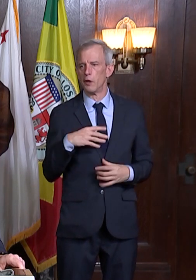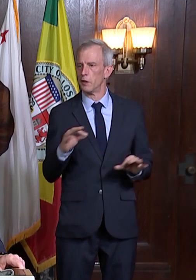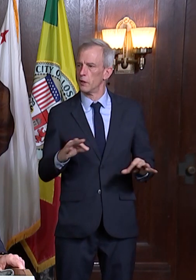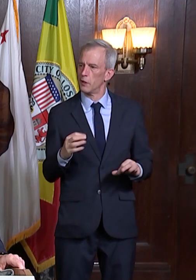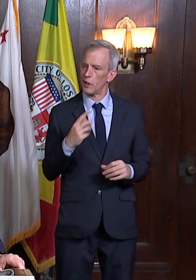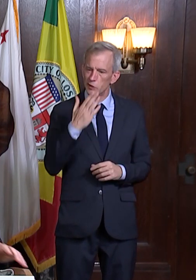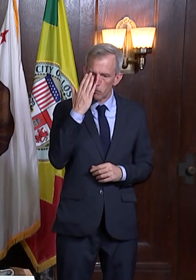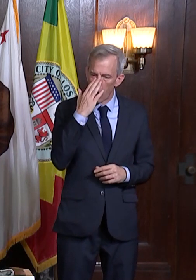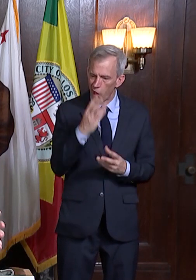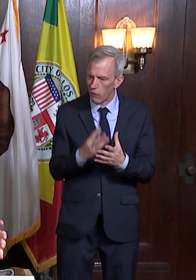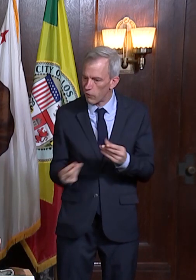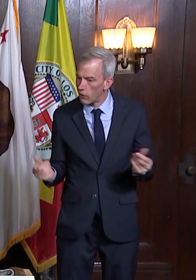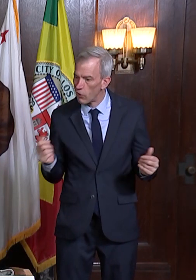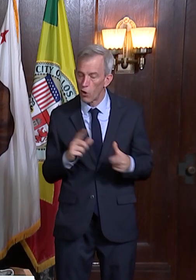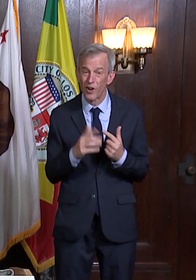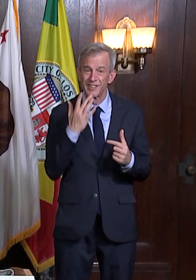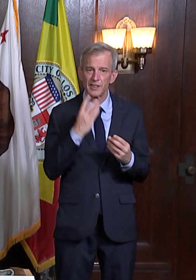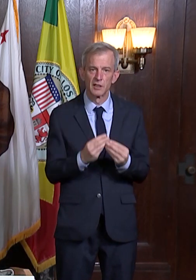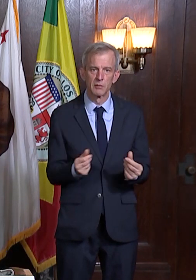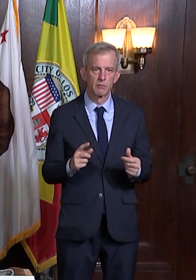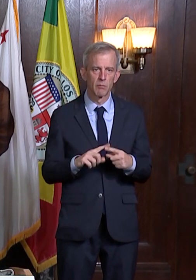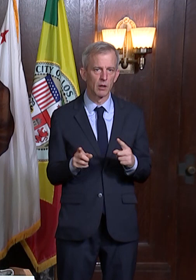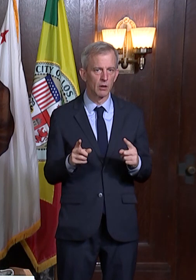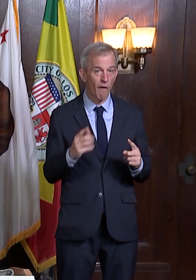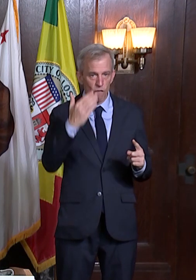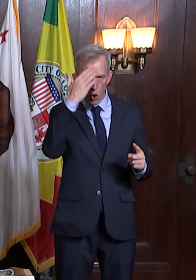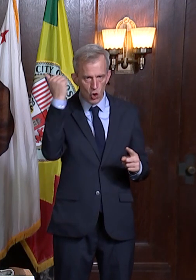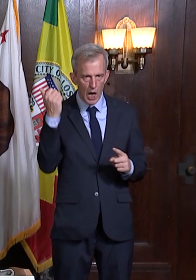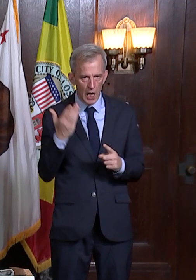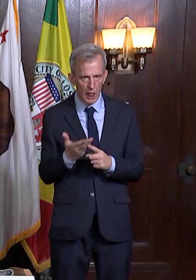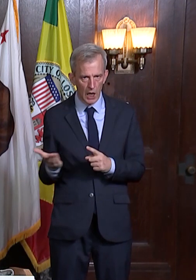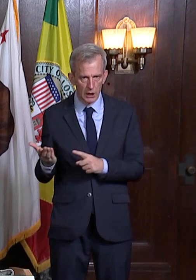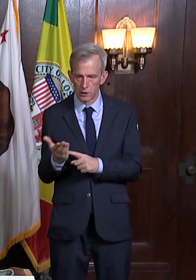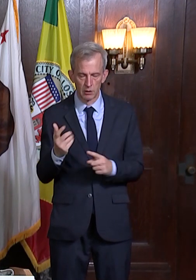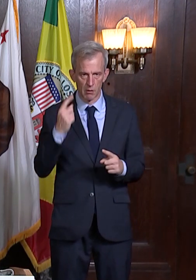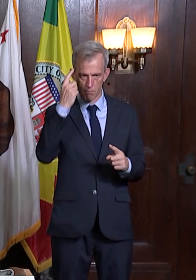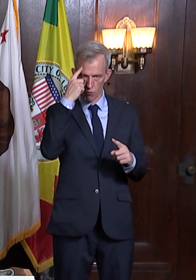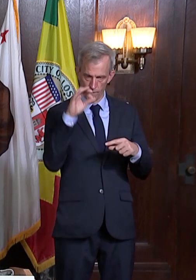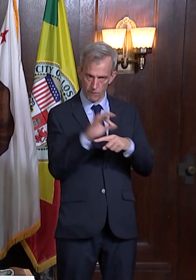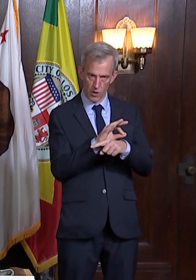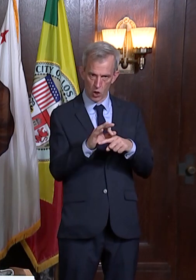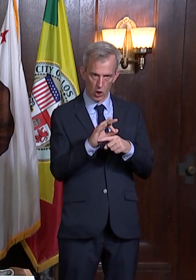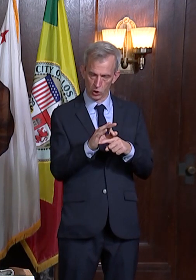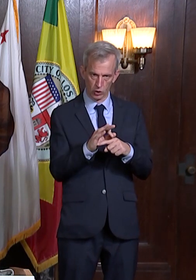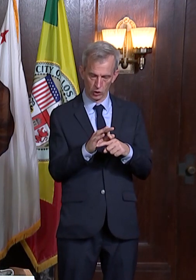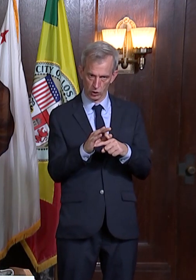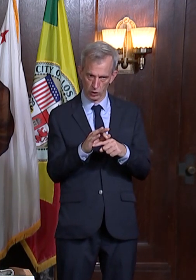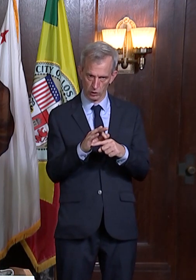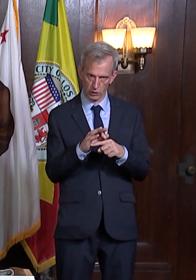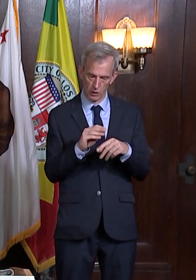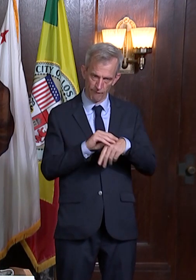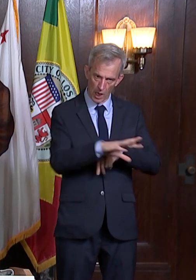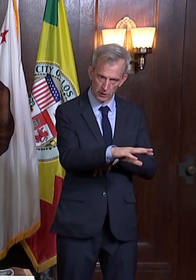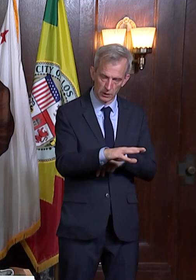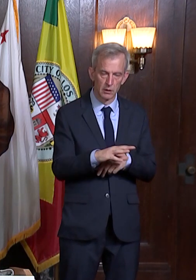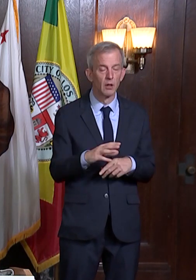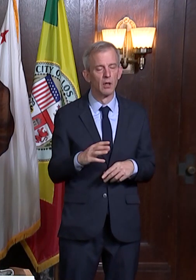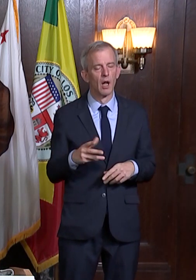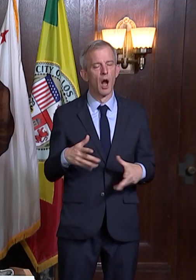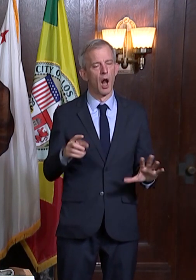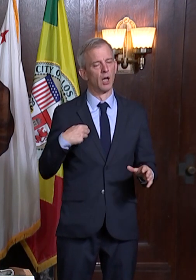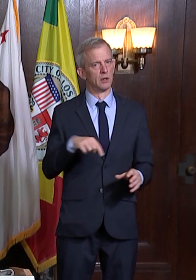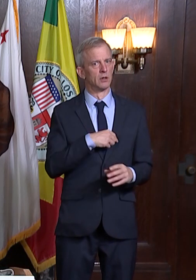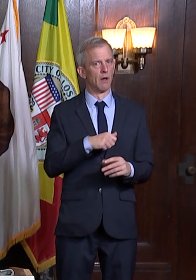but forgetting things, not having brain functions, feeling pain. Let us all avoid those things